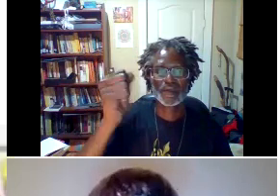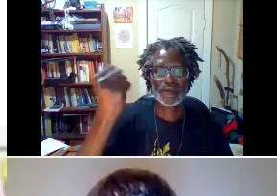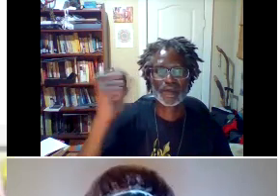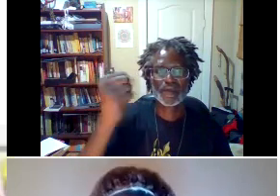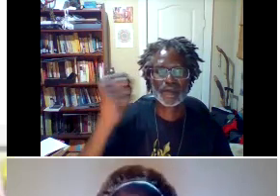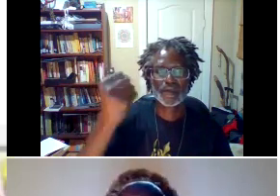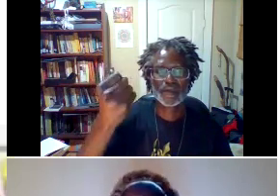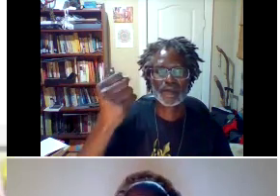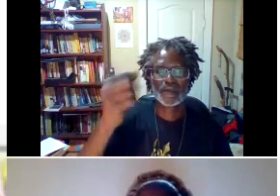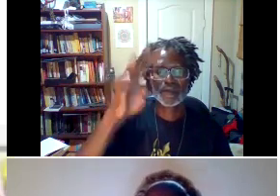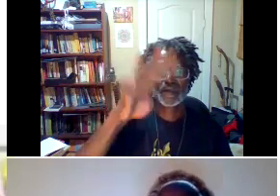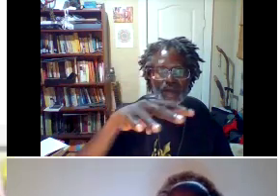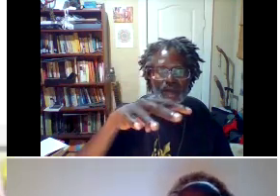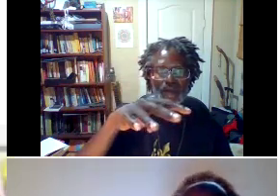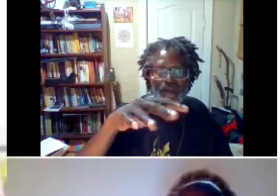Numbers.